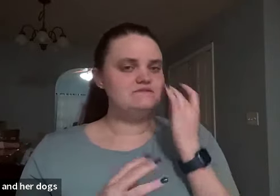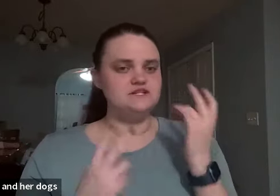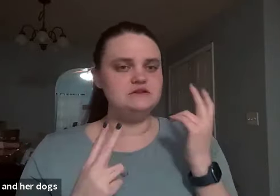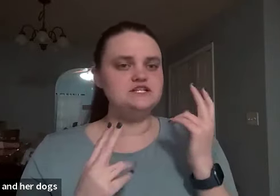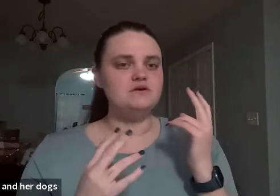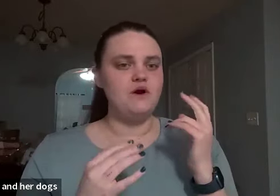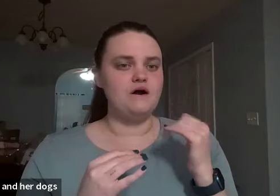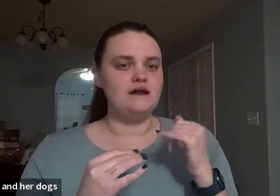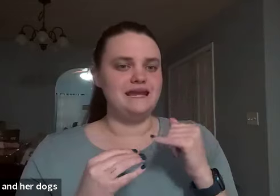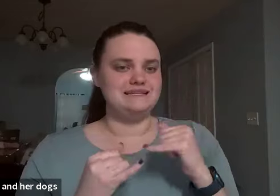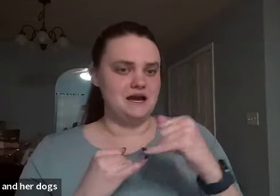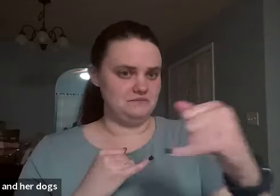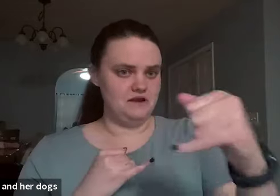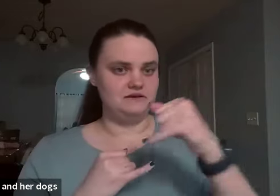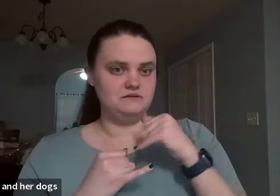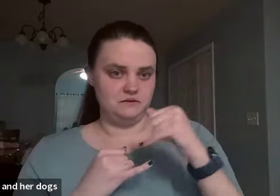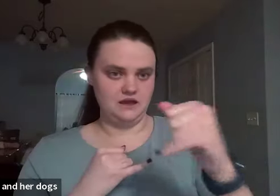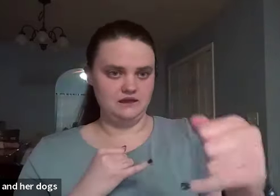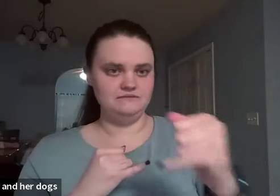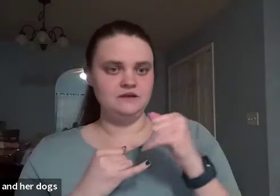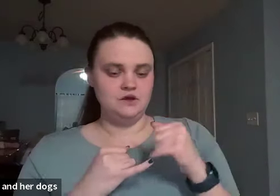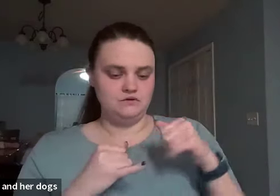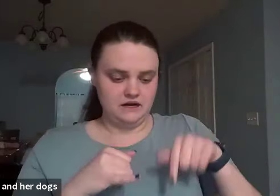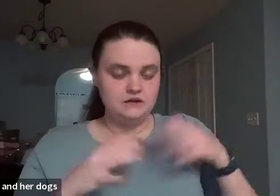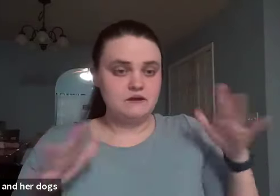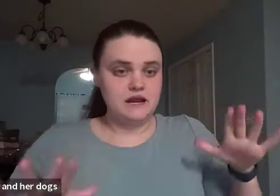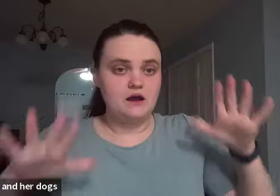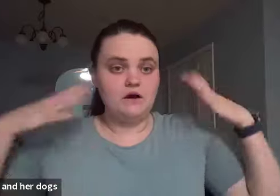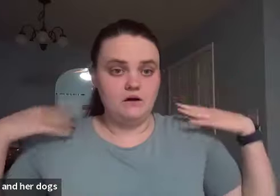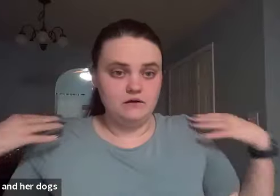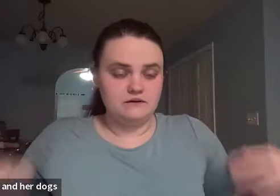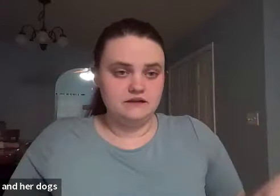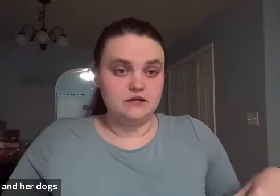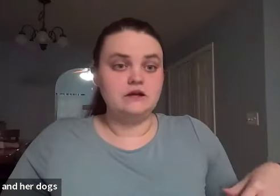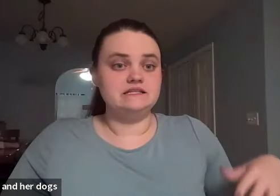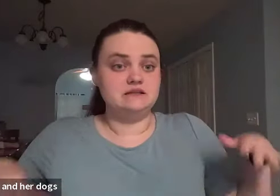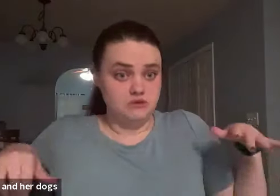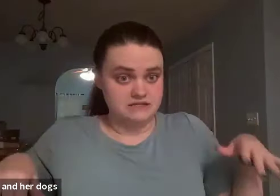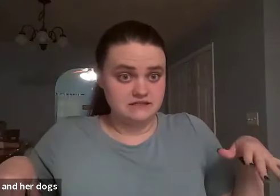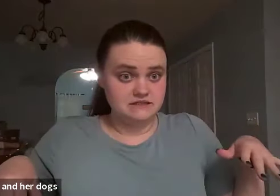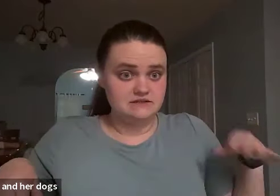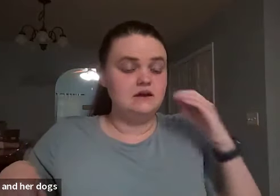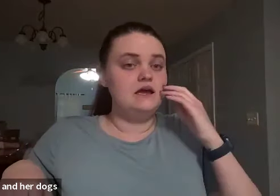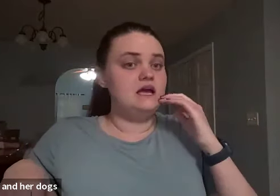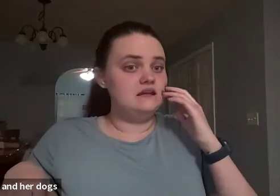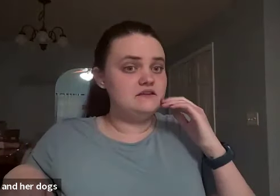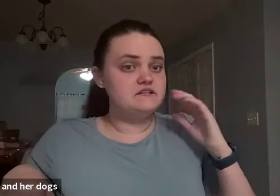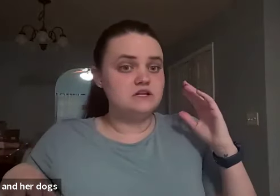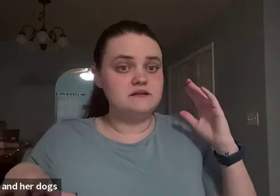say, visualize you're on a timeline, okay? Right here, right now, all around here is the present. Anything that's going to be